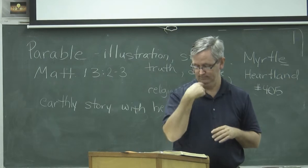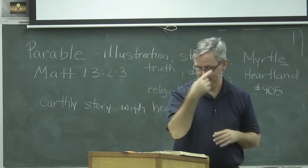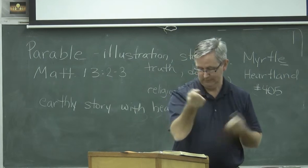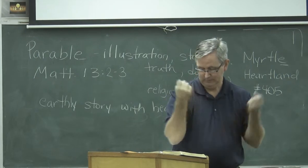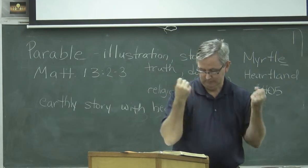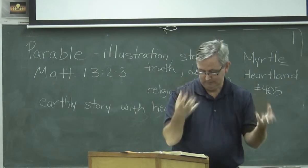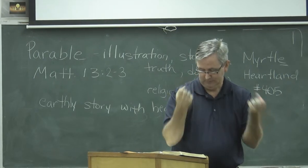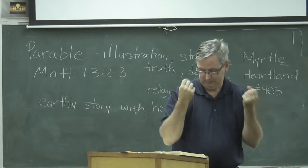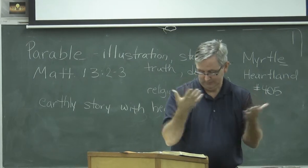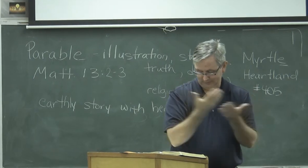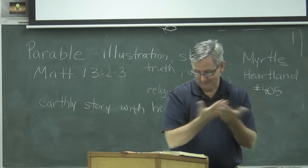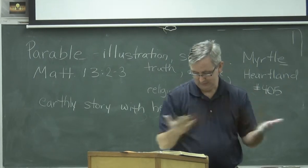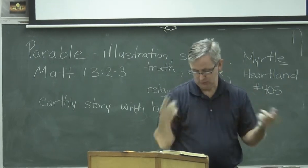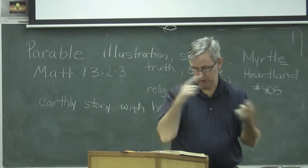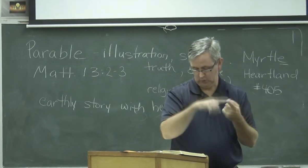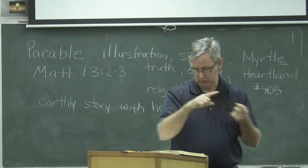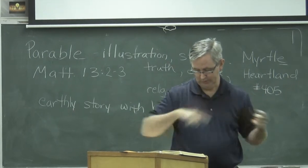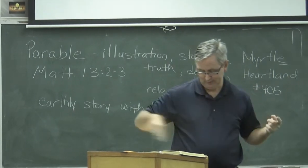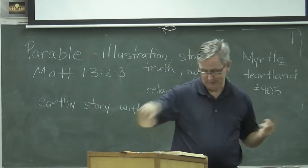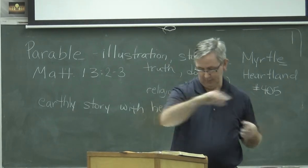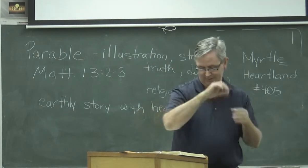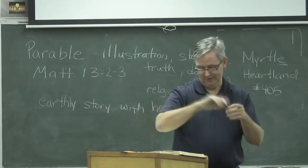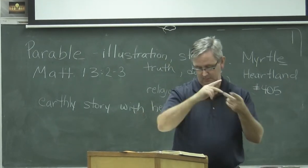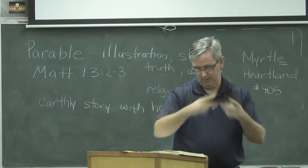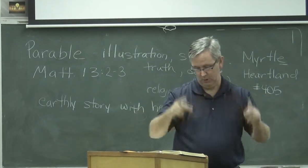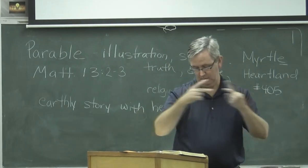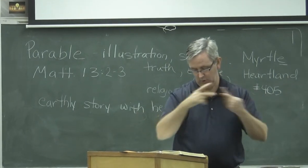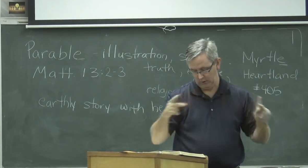And he spake many things unto them in parables, saying,